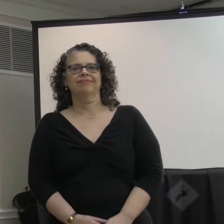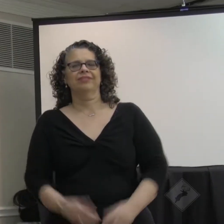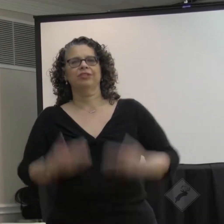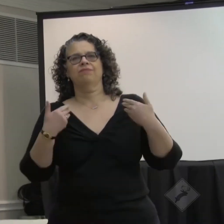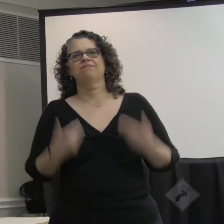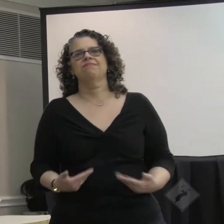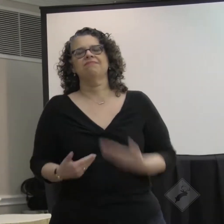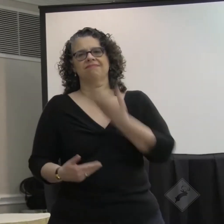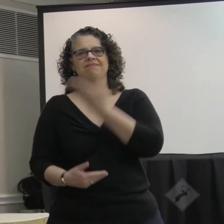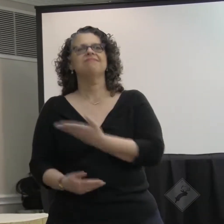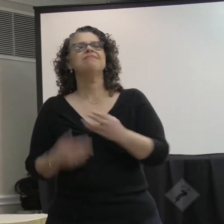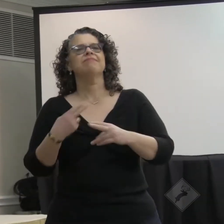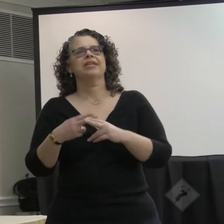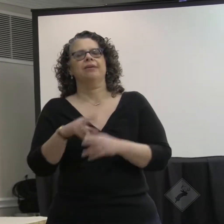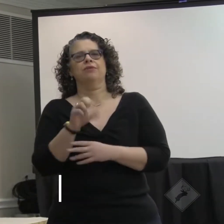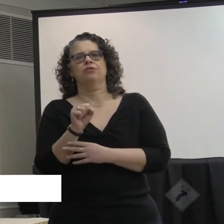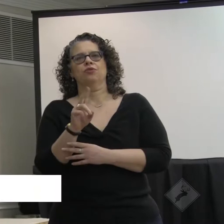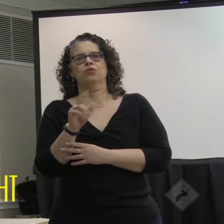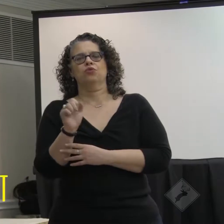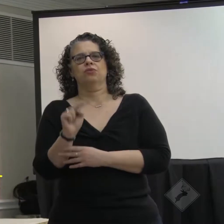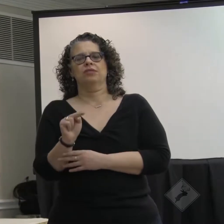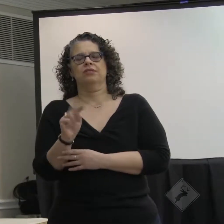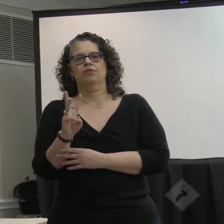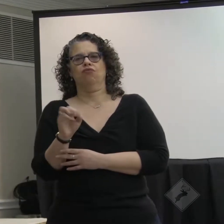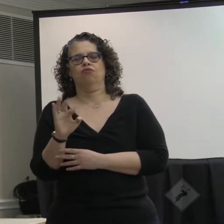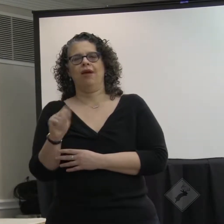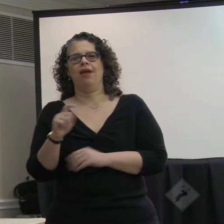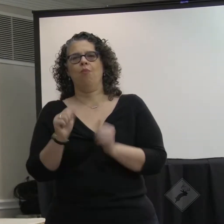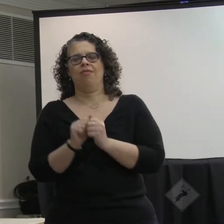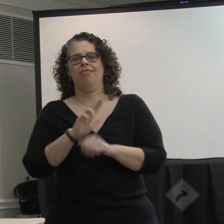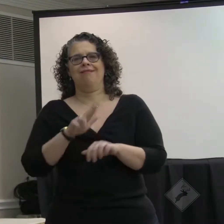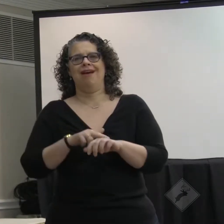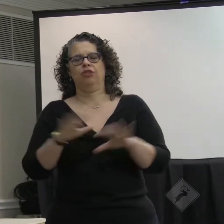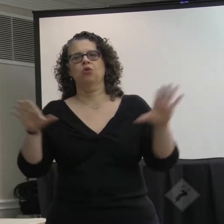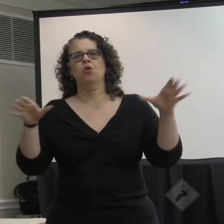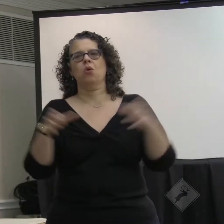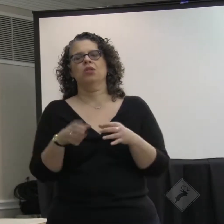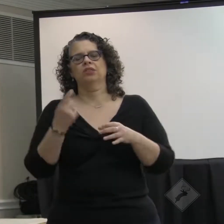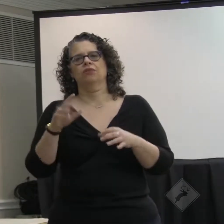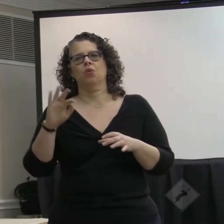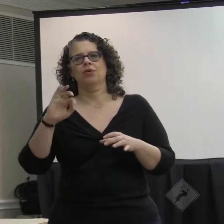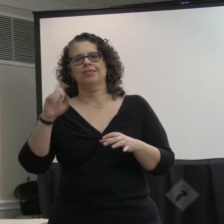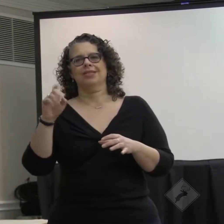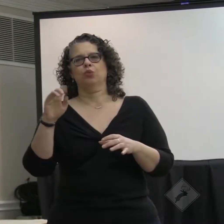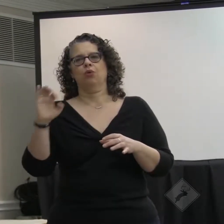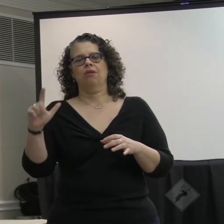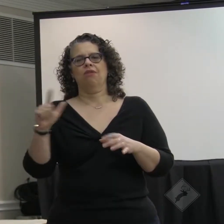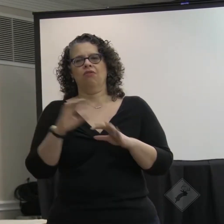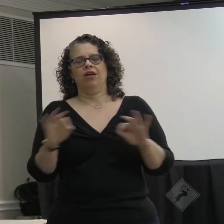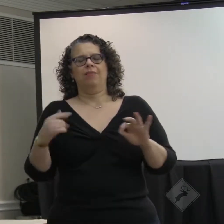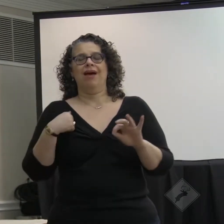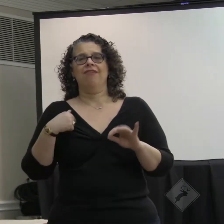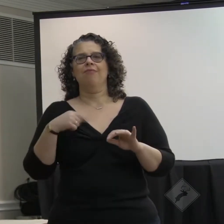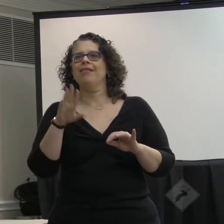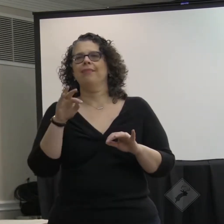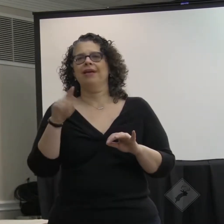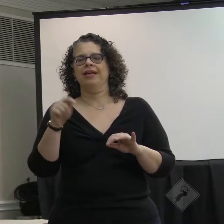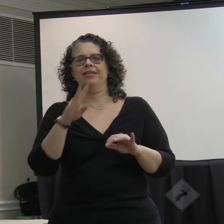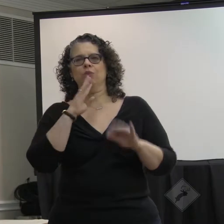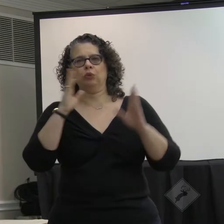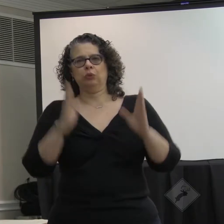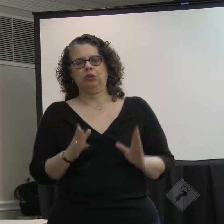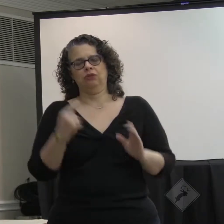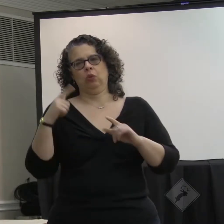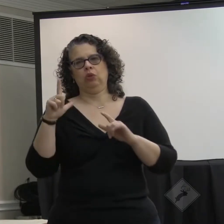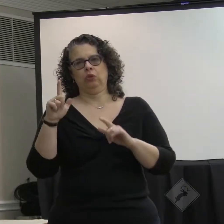I'm Susan Wright, and I'm with the National Coalition for Sexual Freedom. I have been the media spokesperson for 21 years,